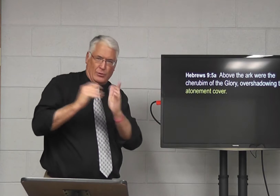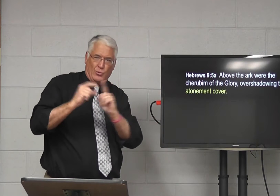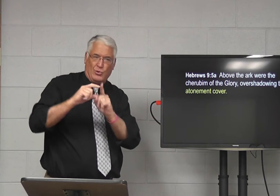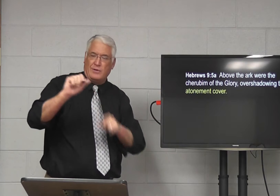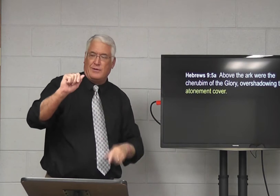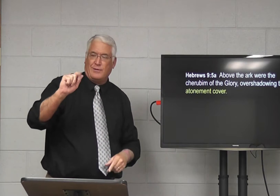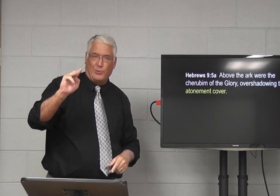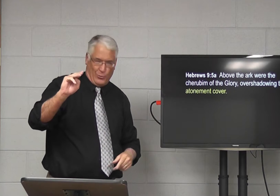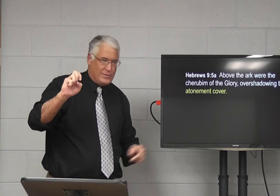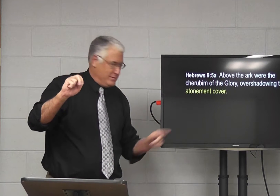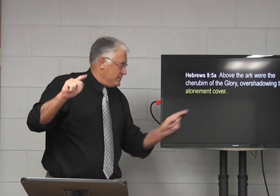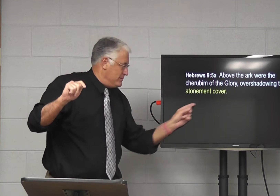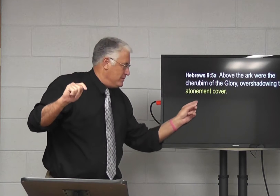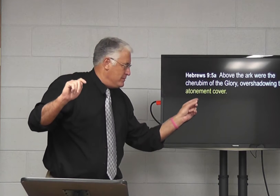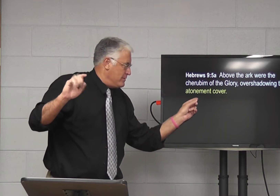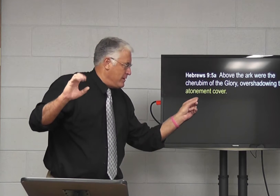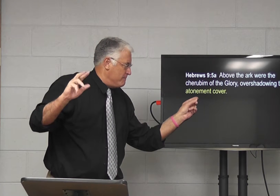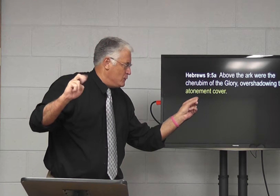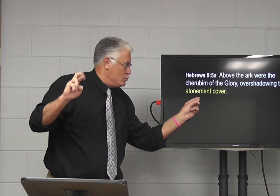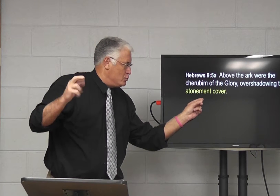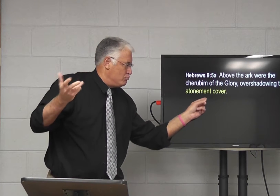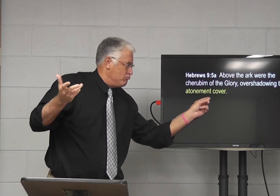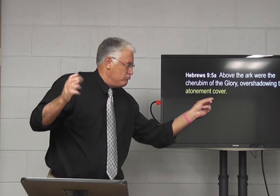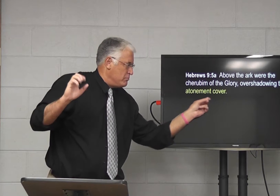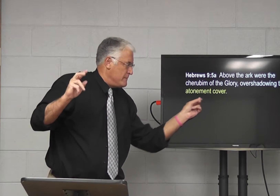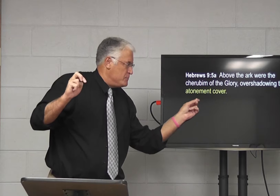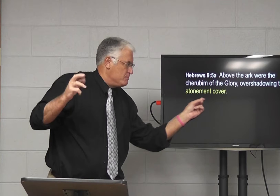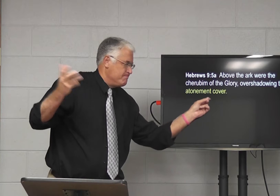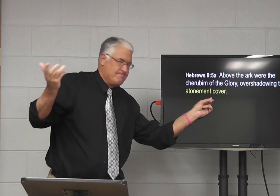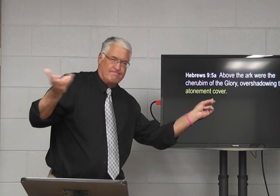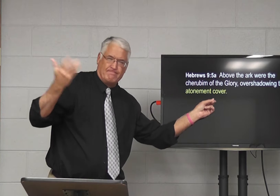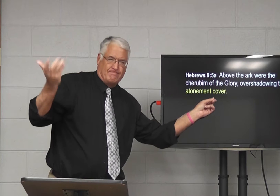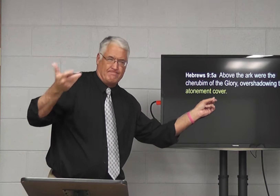atonement. Again, here's that word, atonement cover.